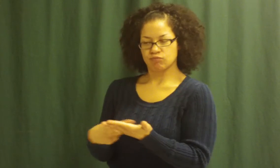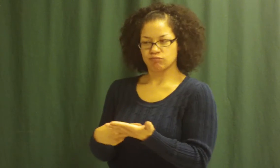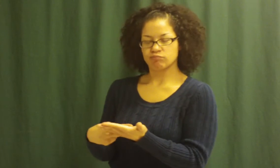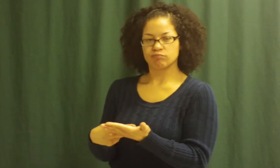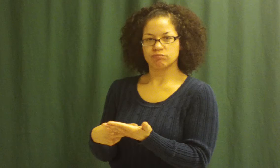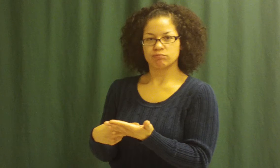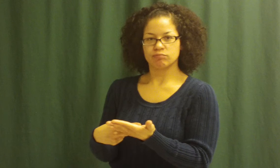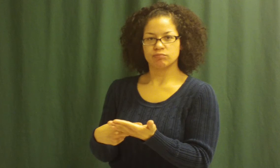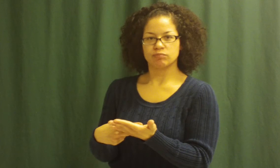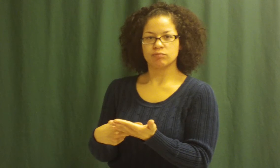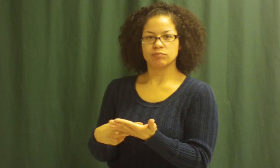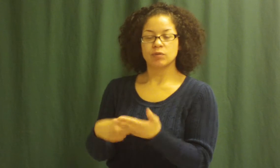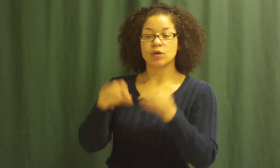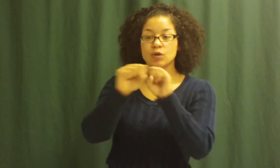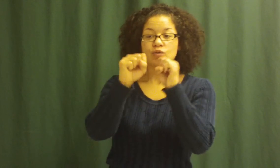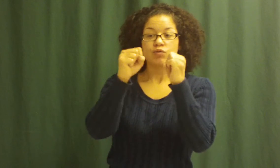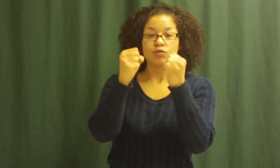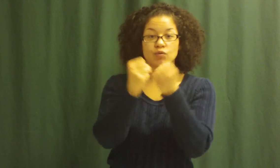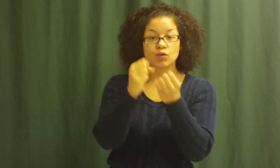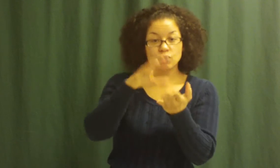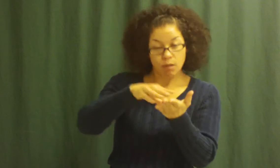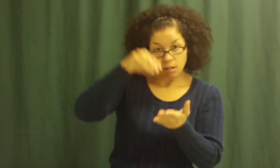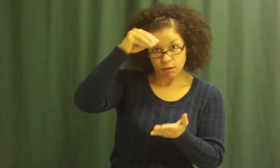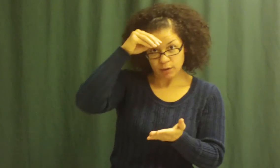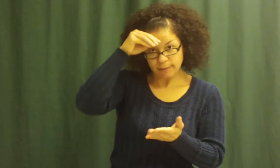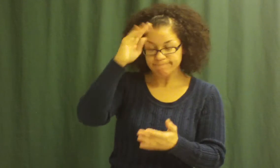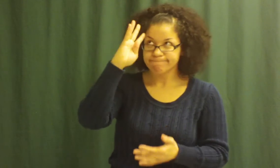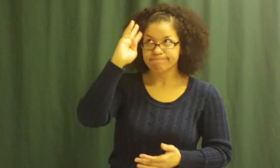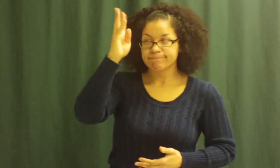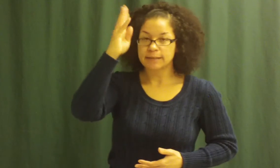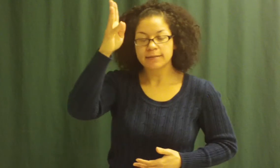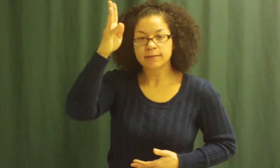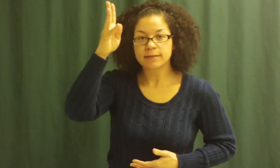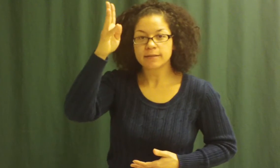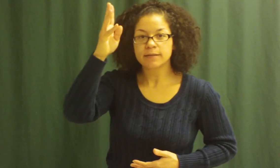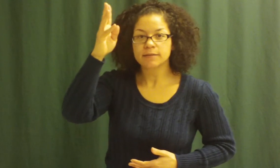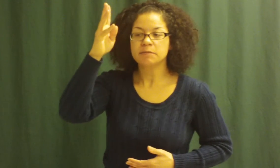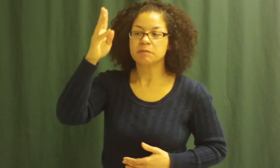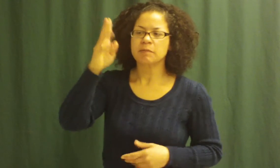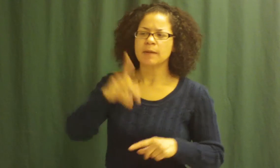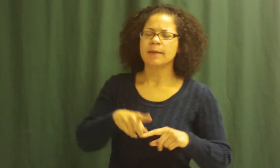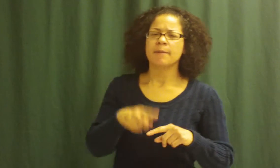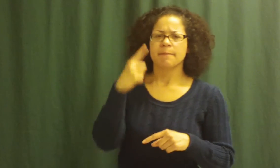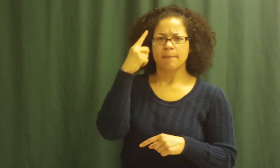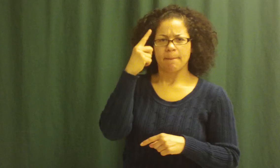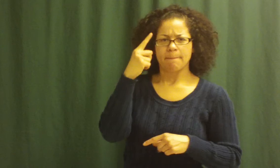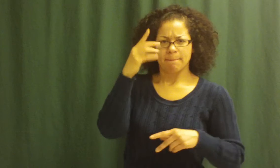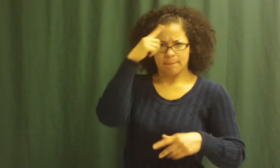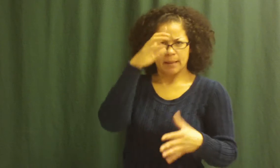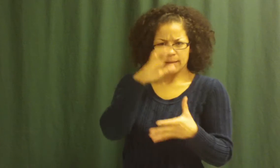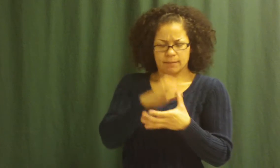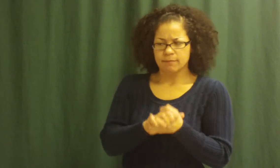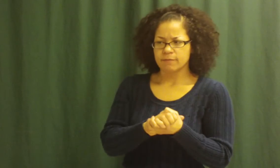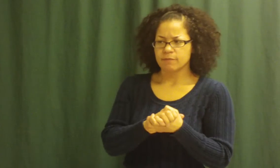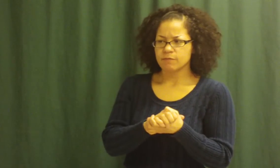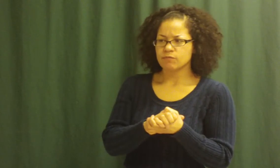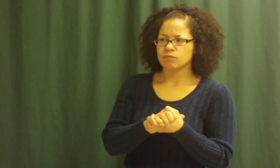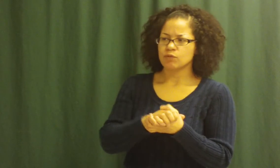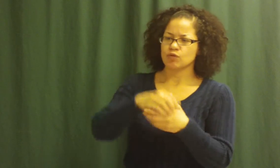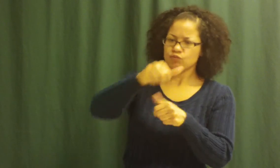Social learning theorists hold that humans learn social behaviors within social